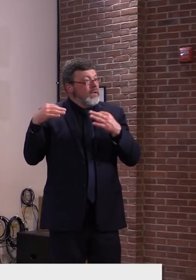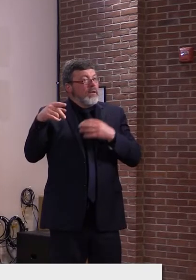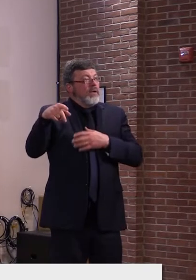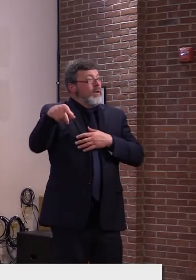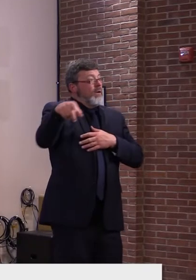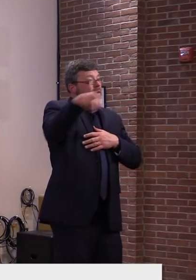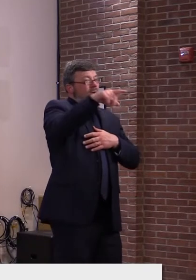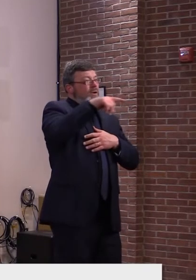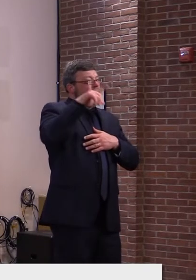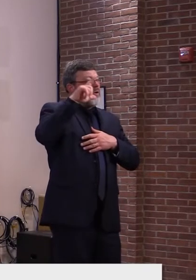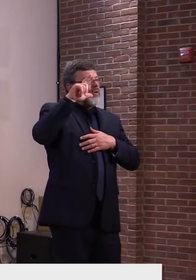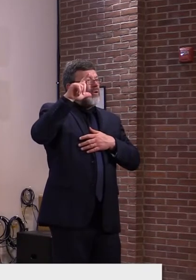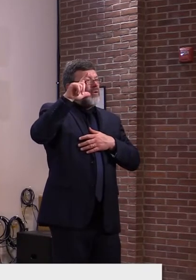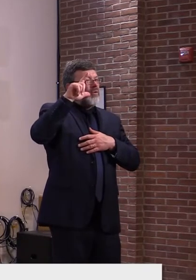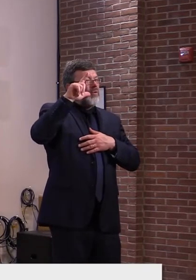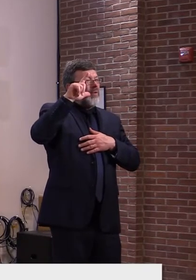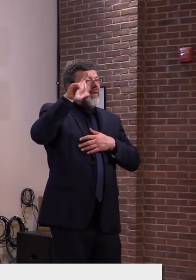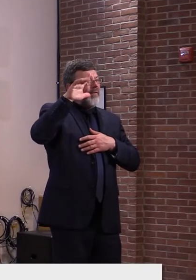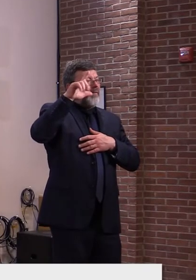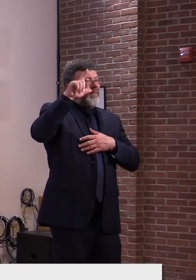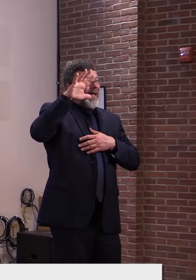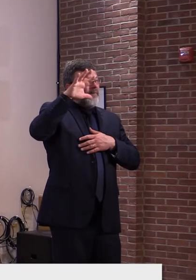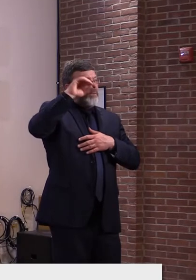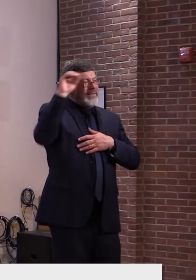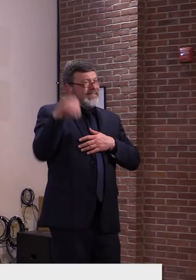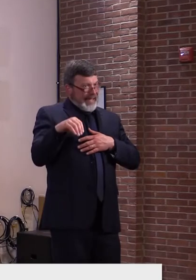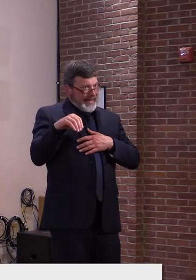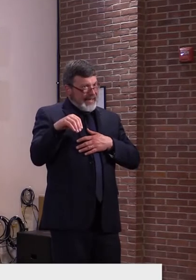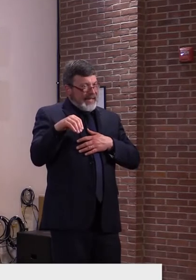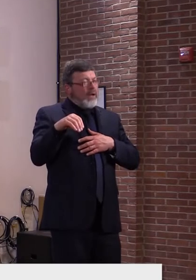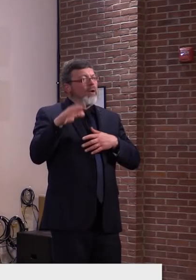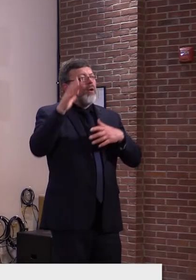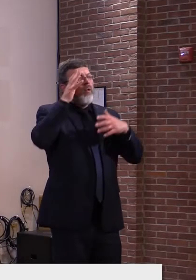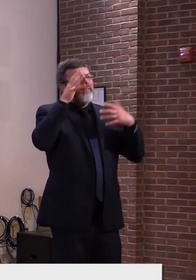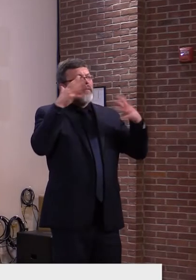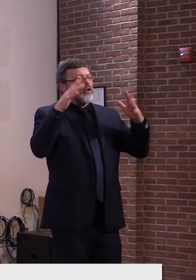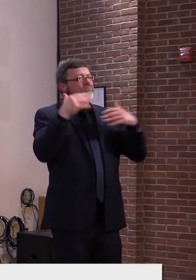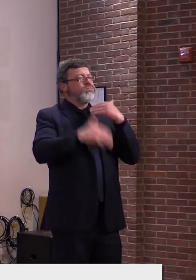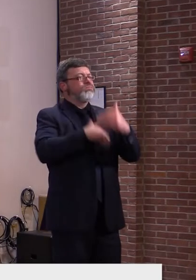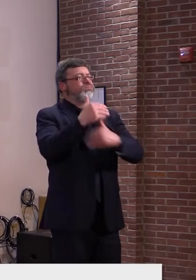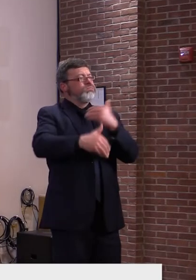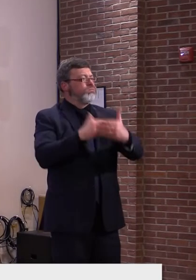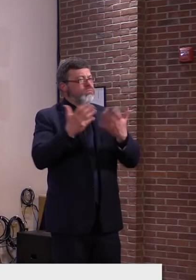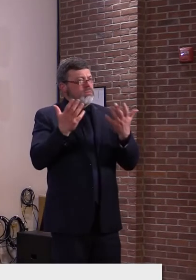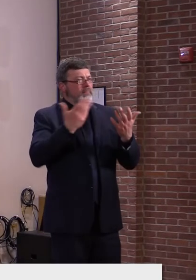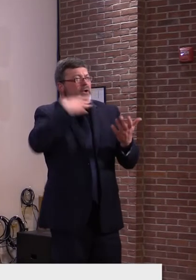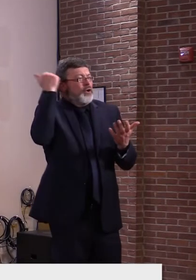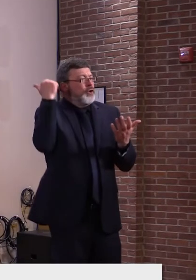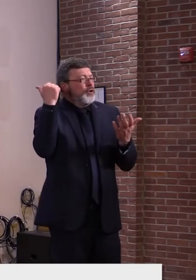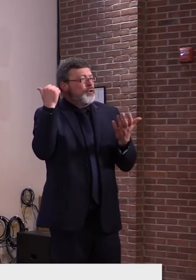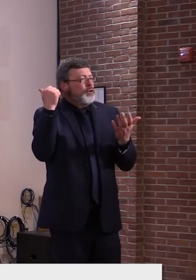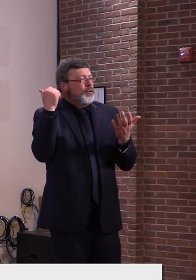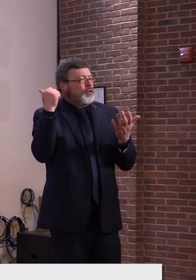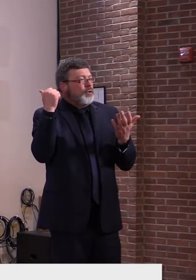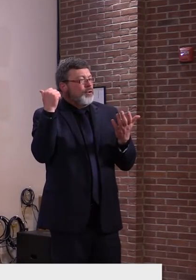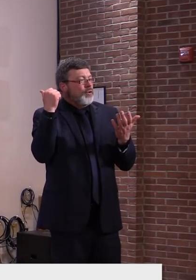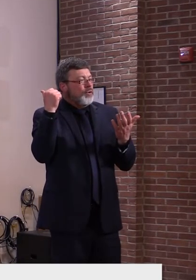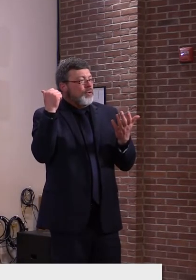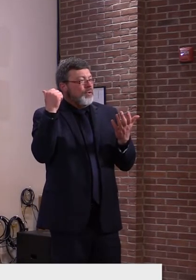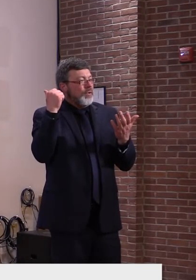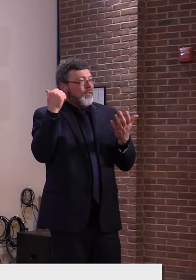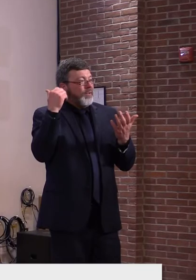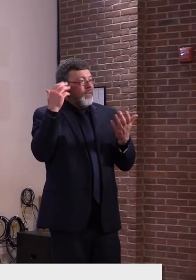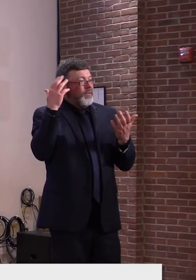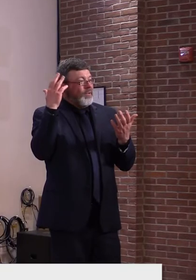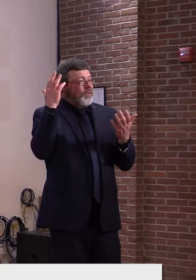$5.8 billion in liabilities. How do you know that? Because we would only have 60 or 80% of the workforce under this